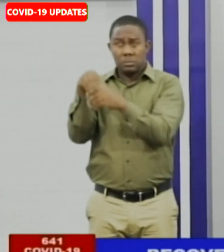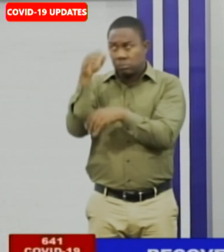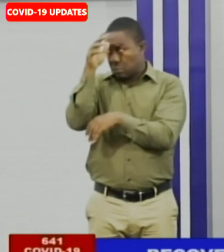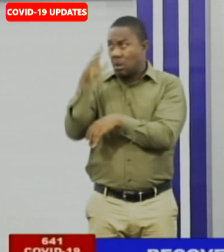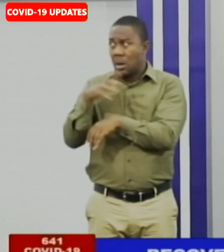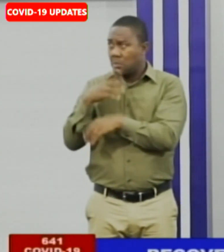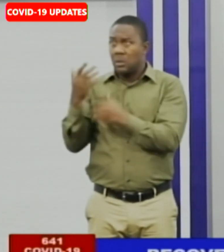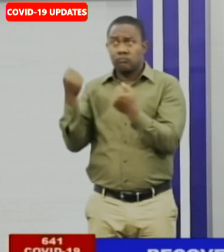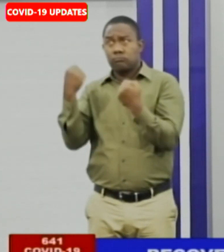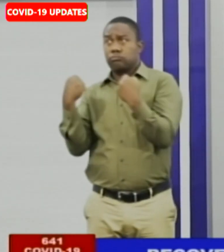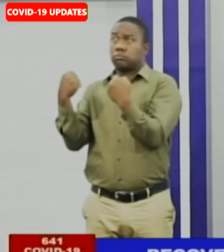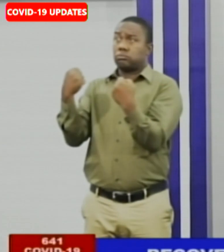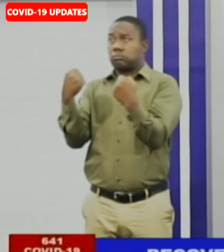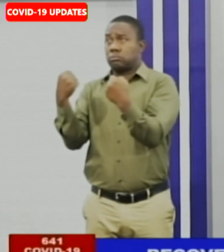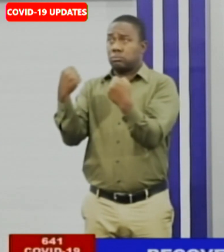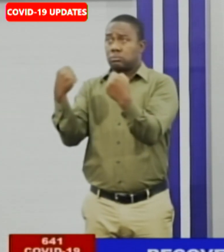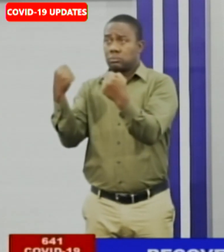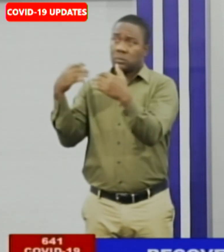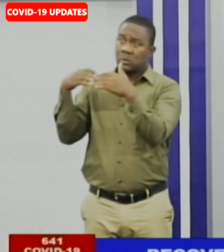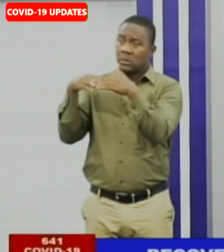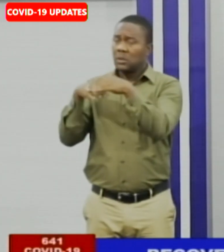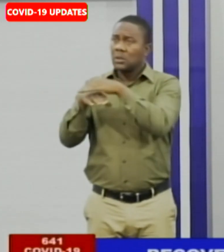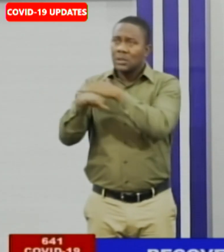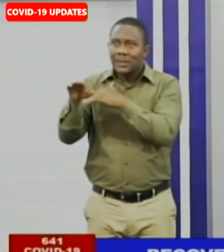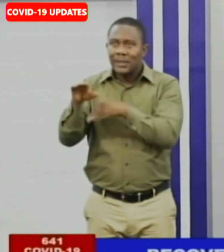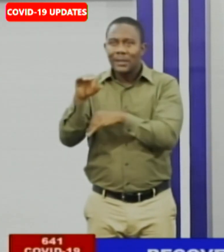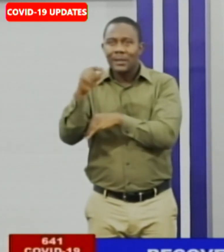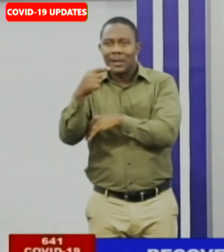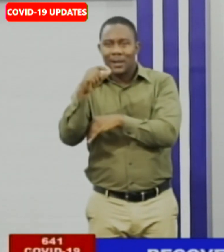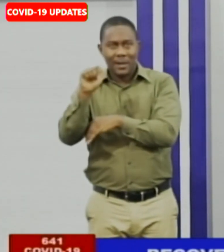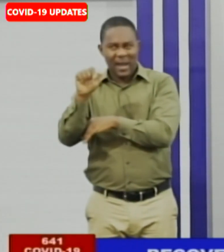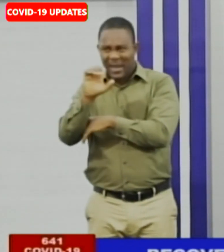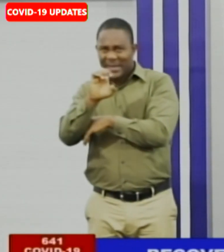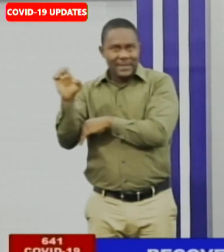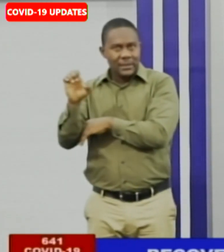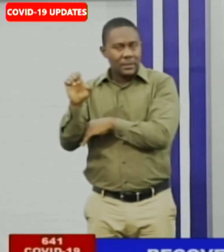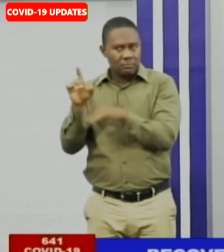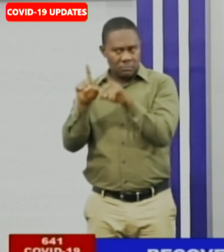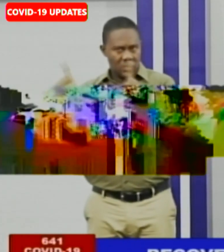before I realized, I entered to Gan East District Hospital.